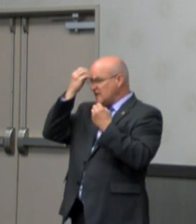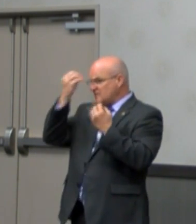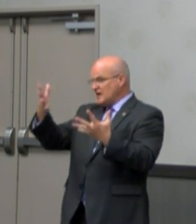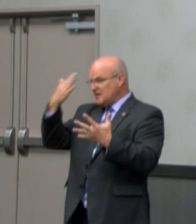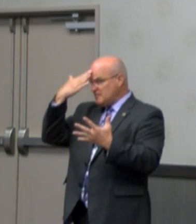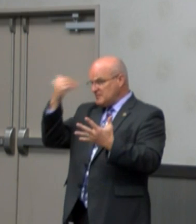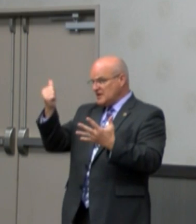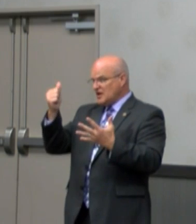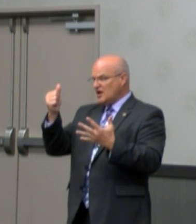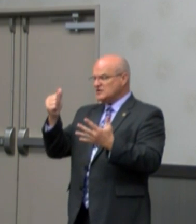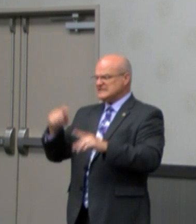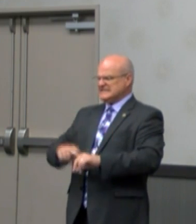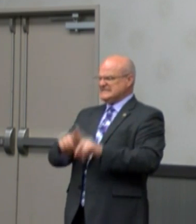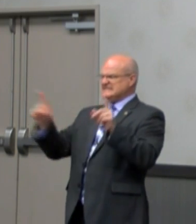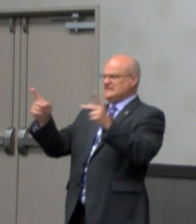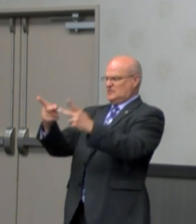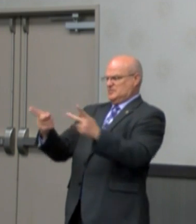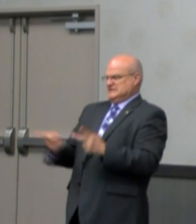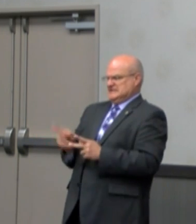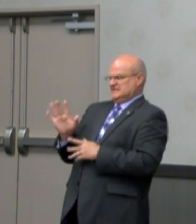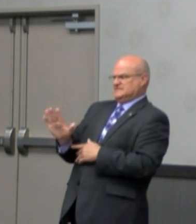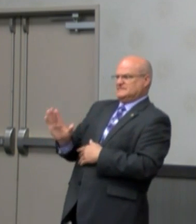because everybody's in a different position.